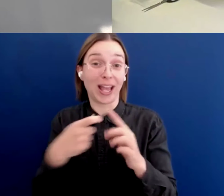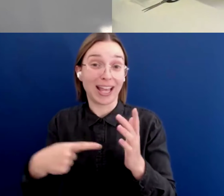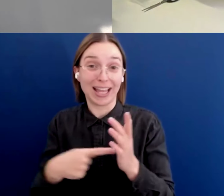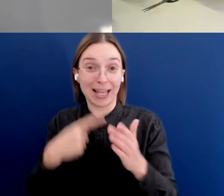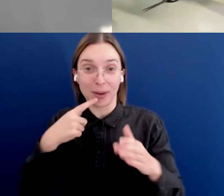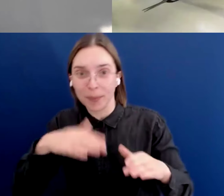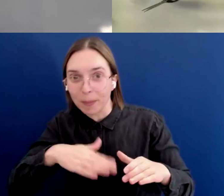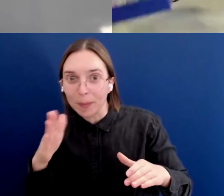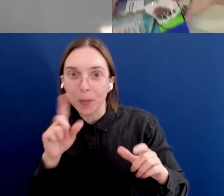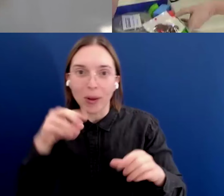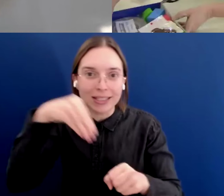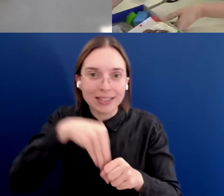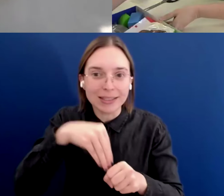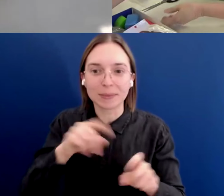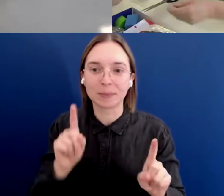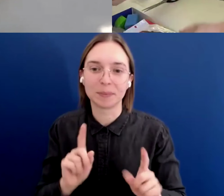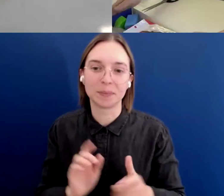right.